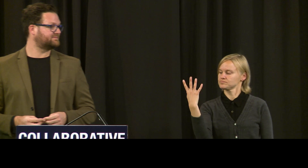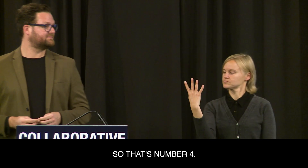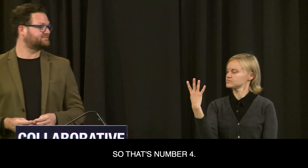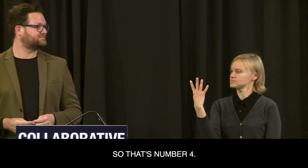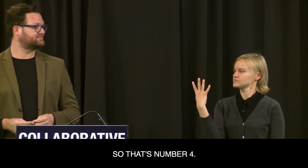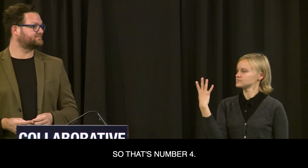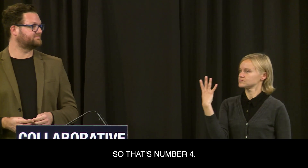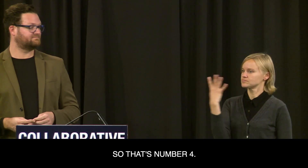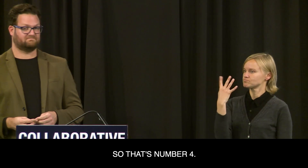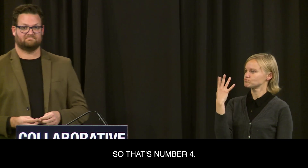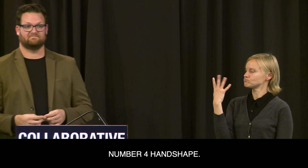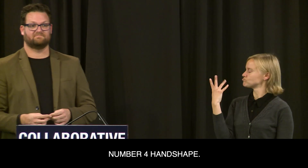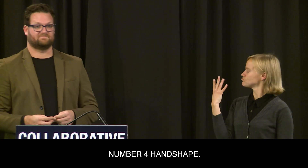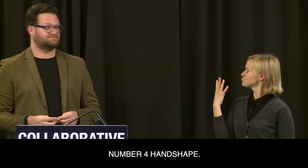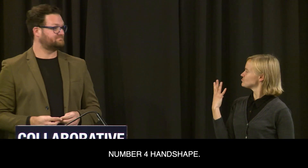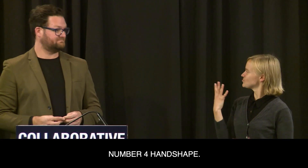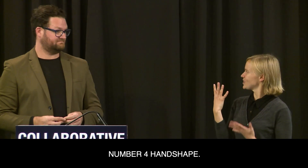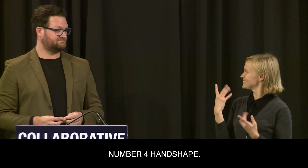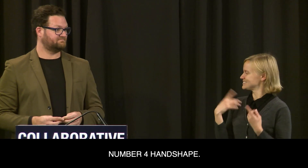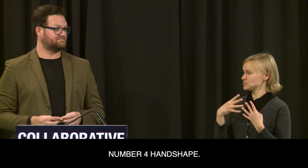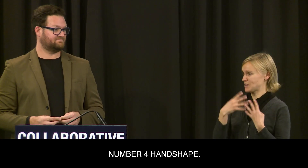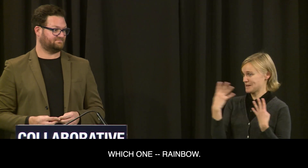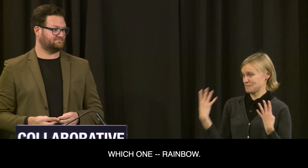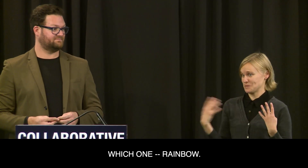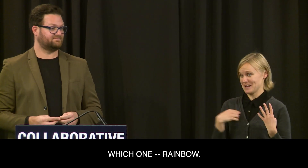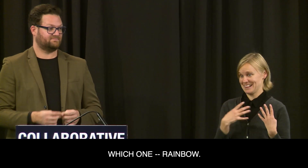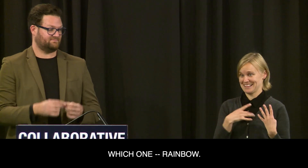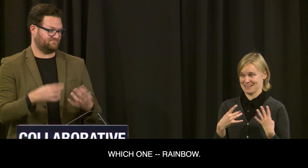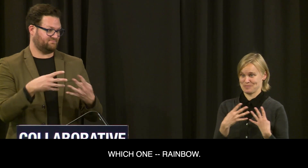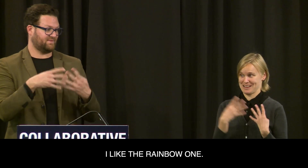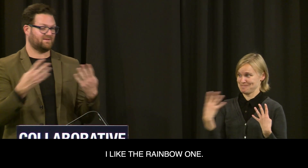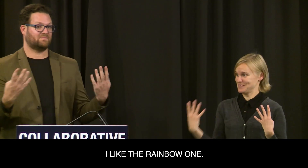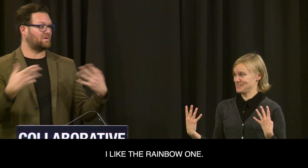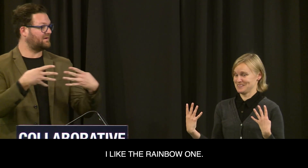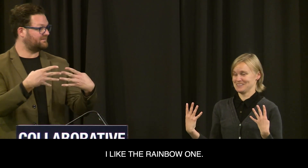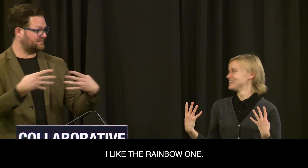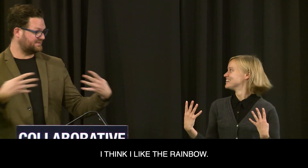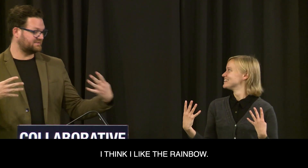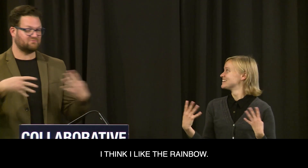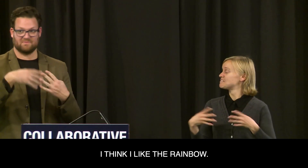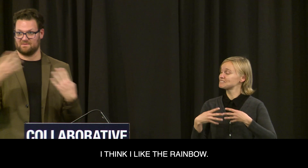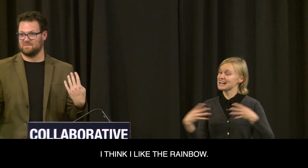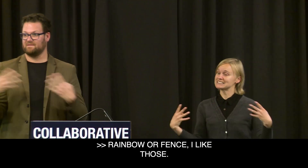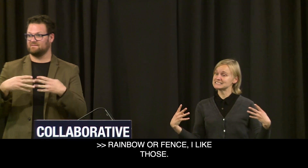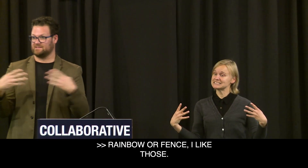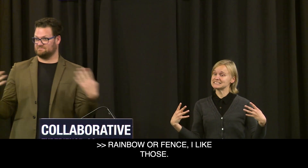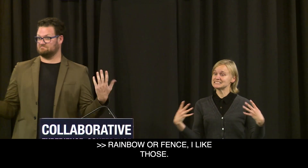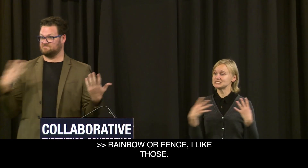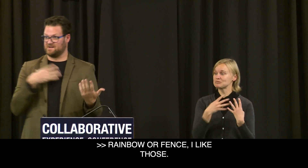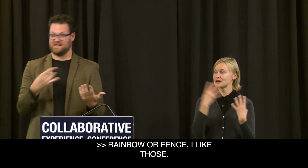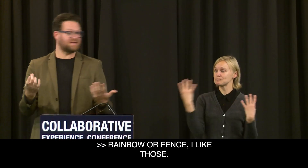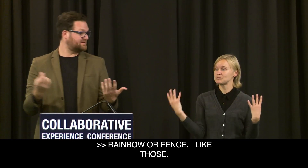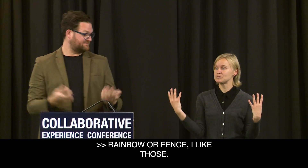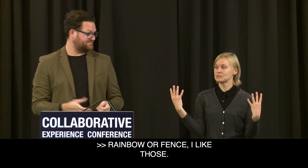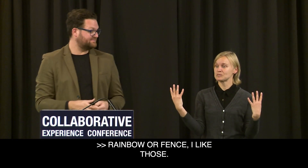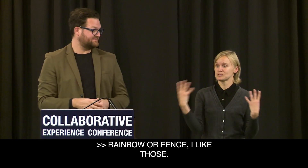So that's number 4. Number 4 hand shape. Which one? Rainbow? I like the rainbow one. I think I like the rainbow. Rainbow or fence? I like rainbow.